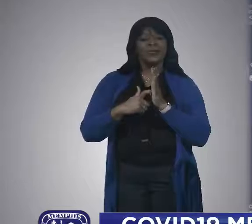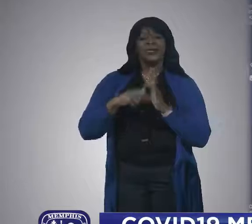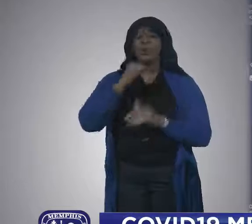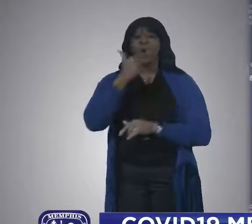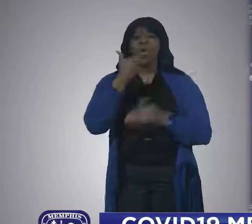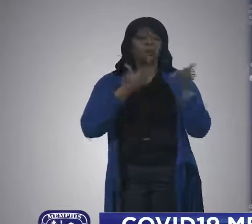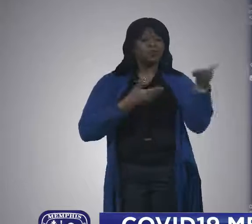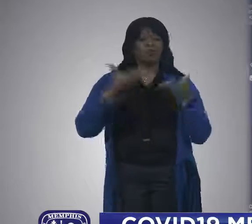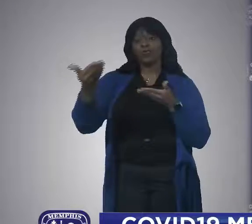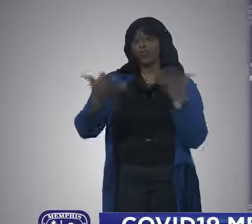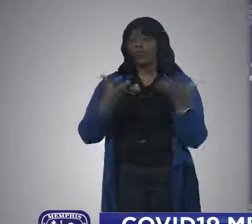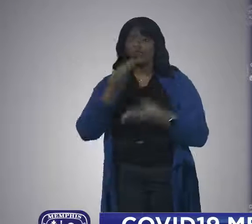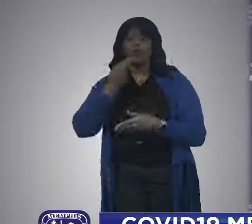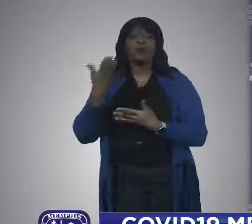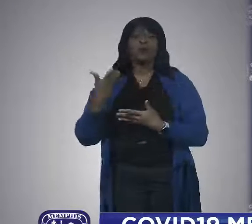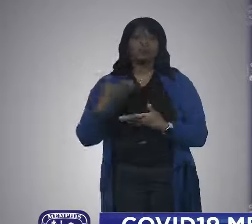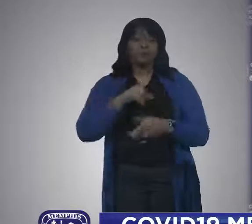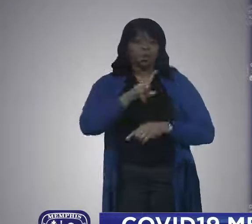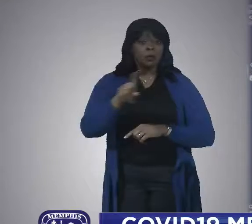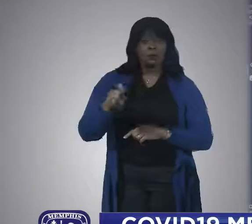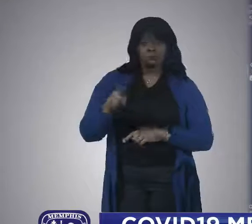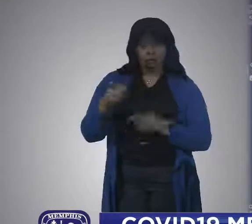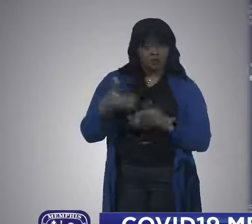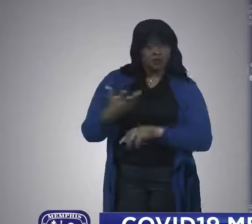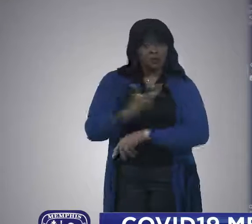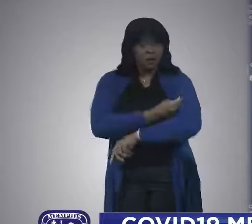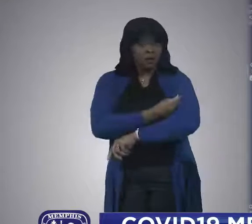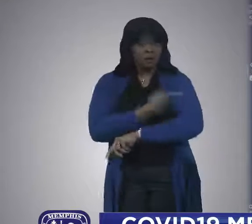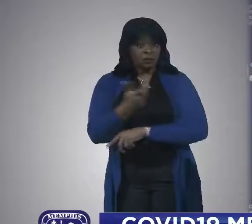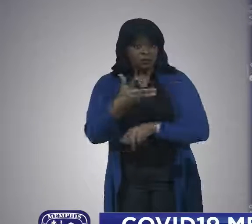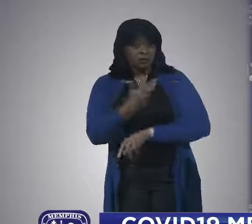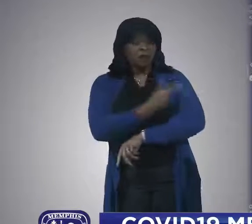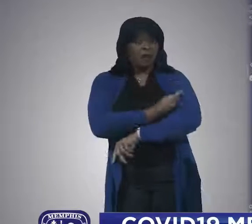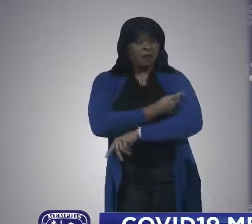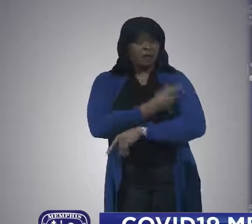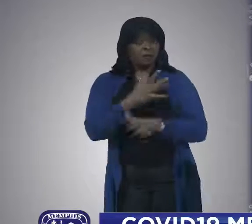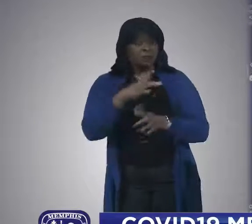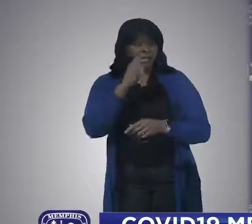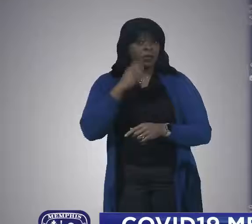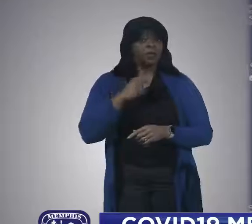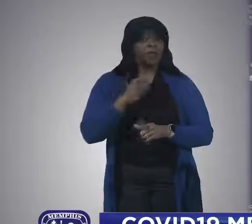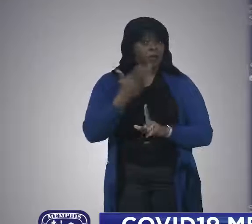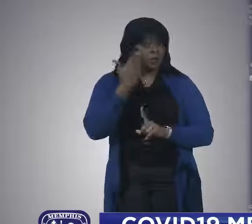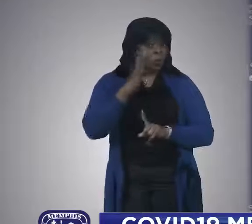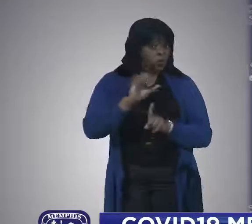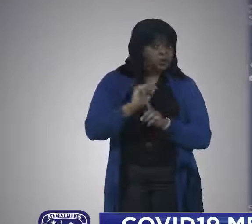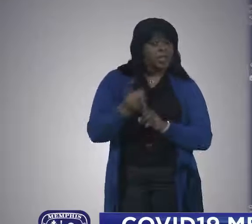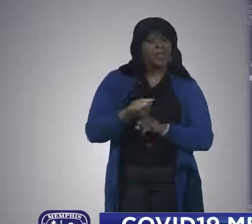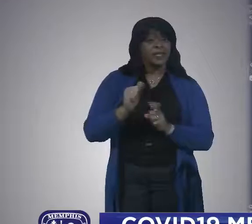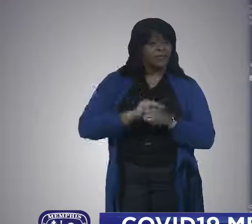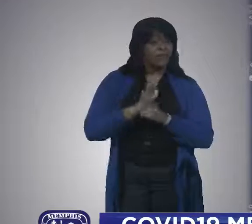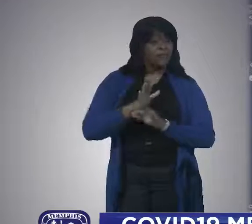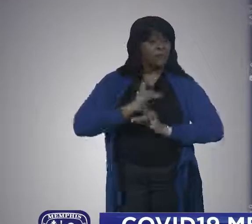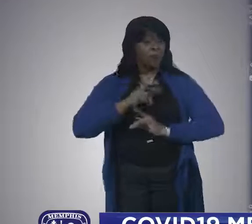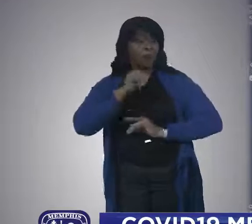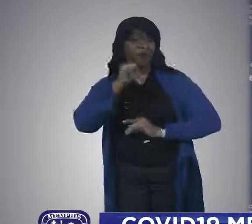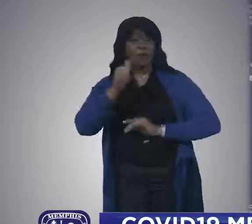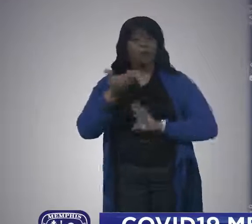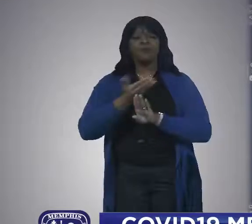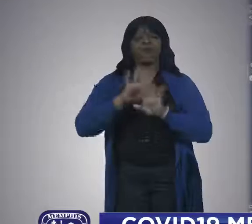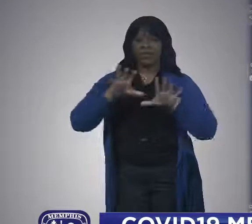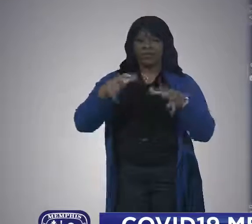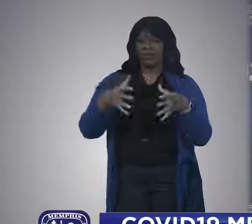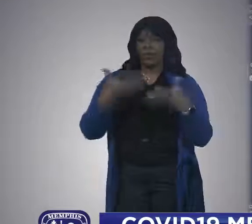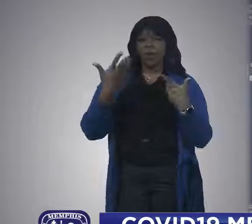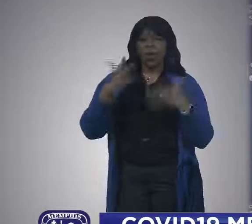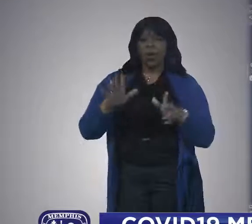who's bringing what dish, but is everybody currently aware of their COVID-19 status, because you don't